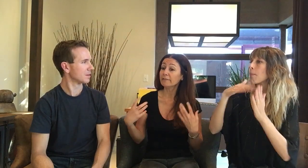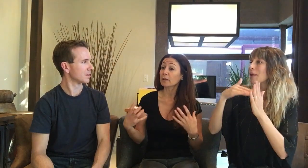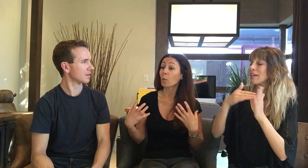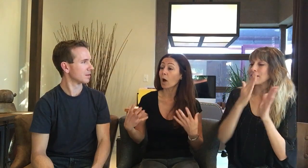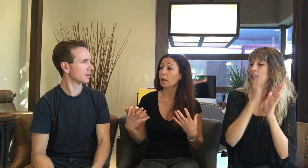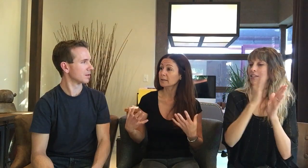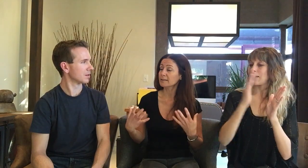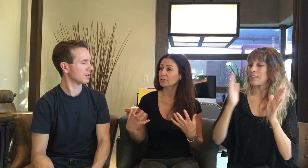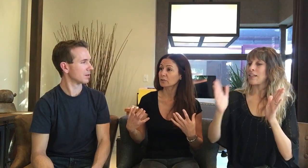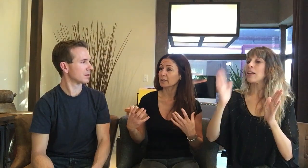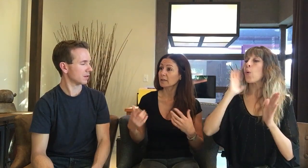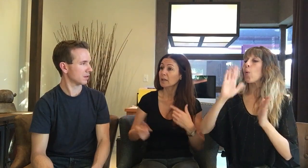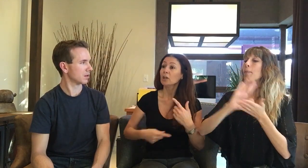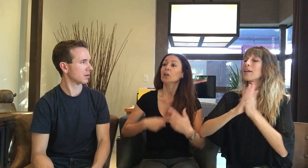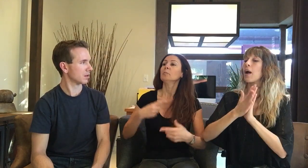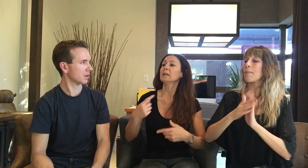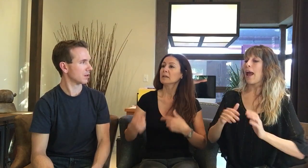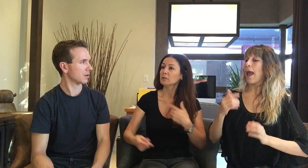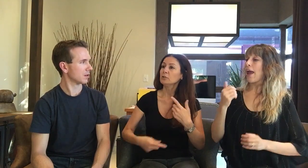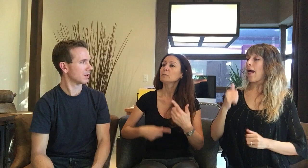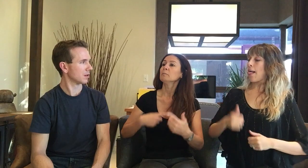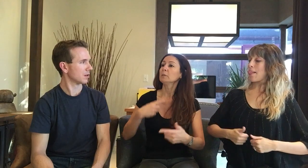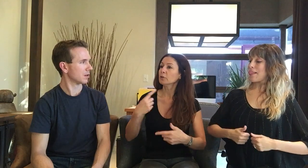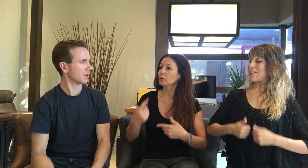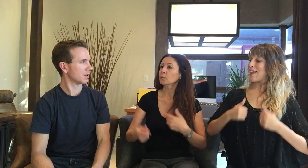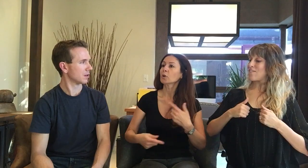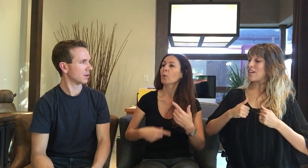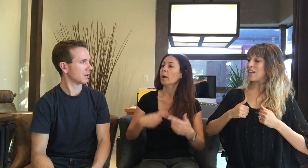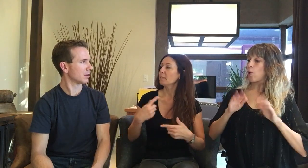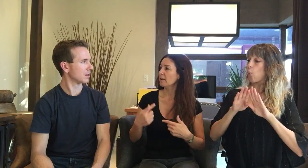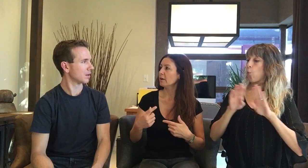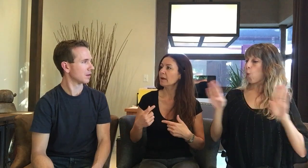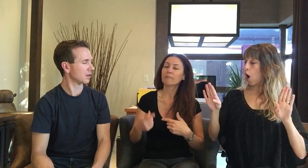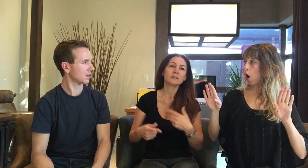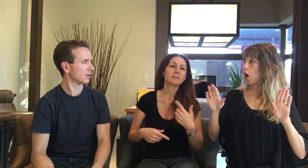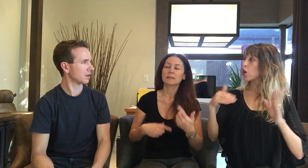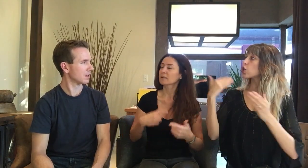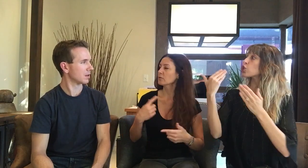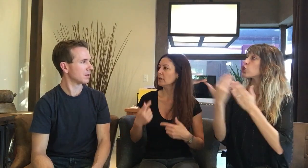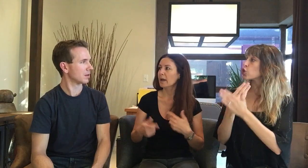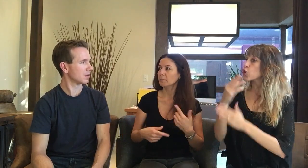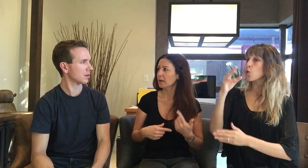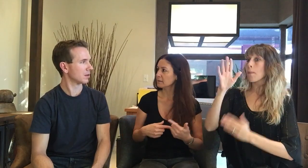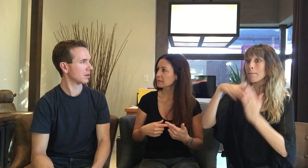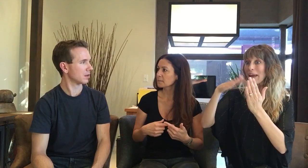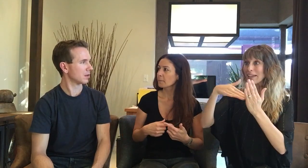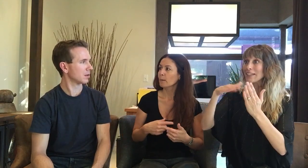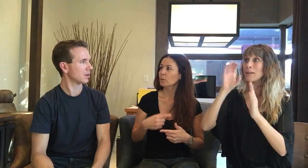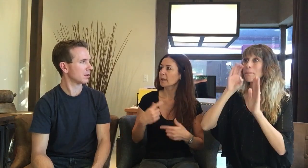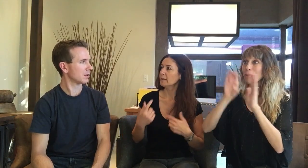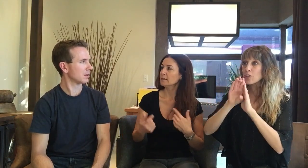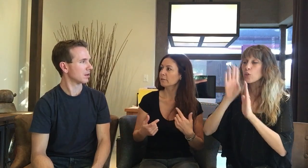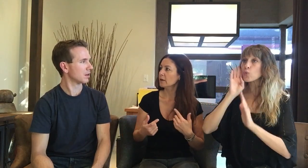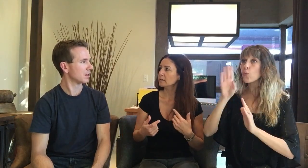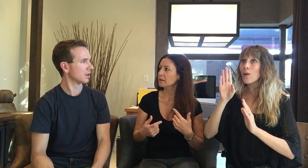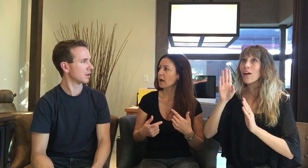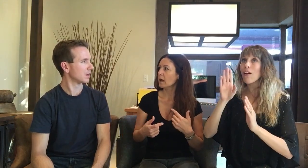living wall, essentially, because new murals will go up there every 6 or 9 months. We'll get a different